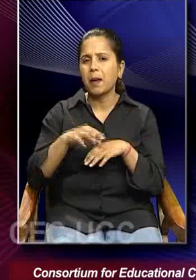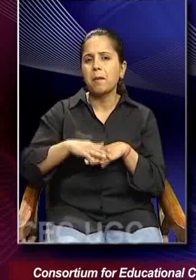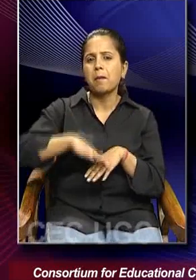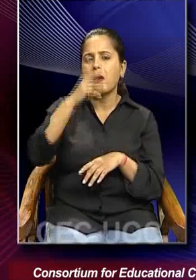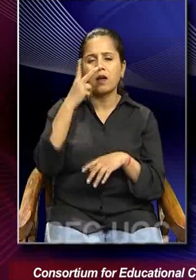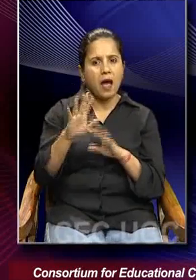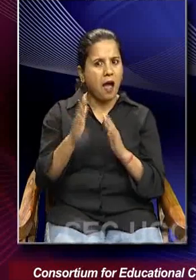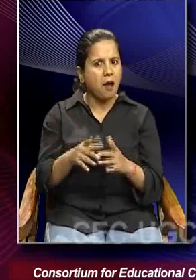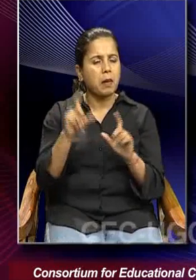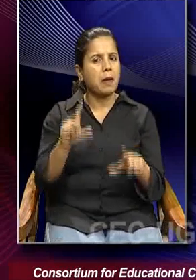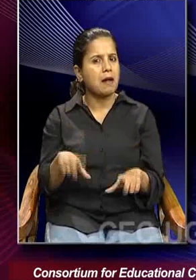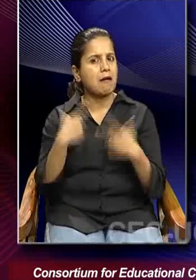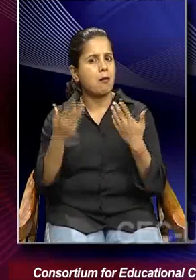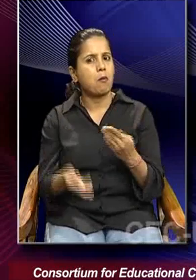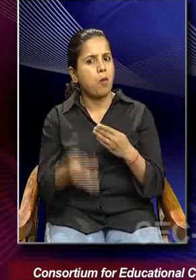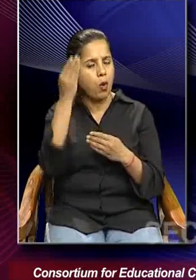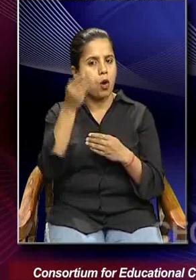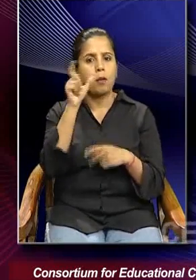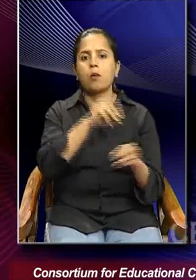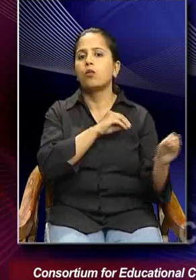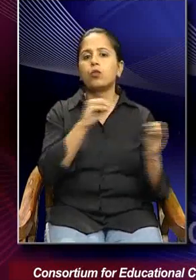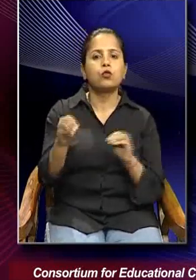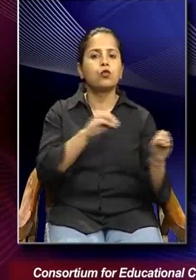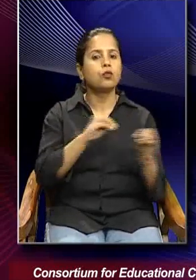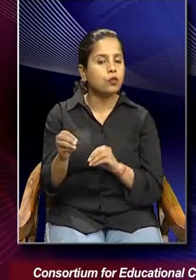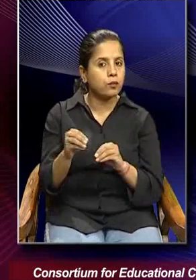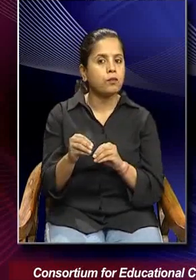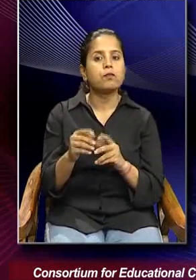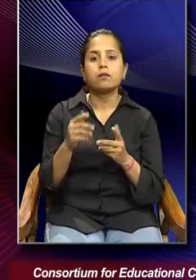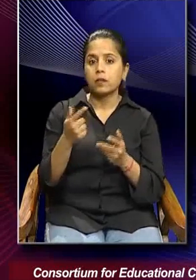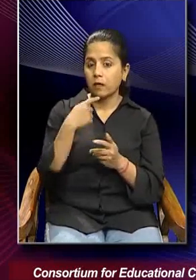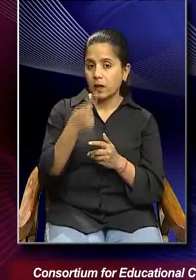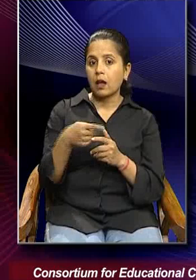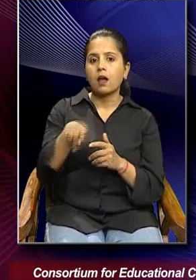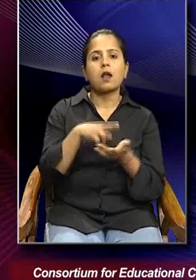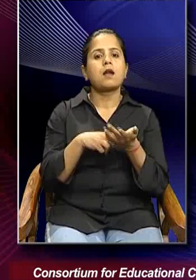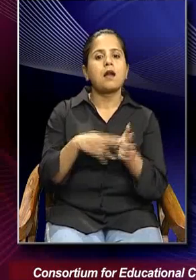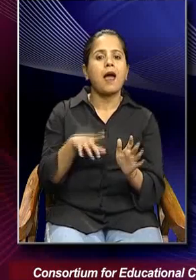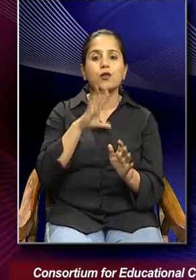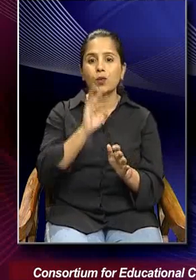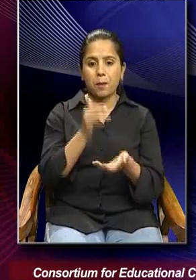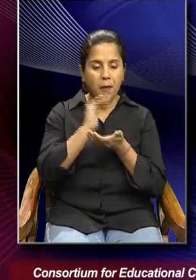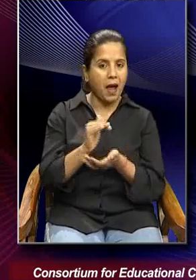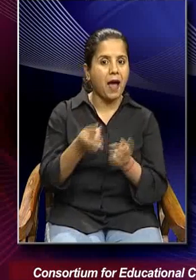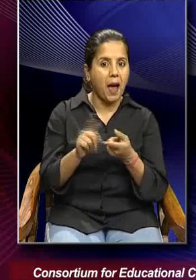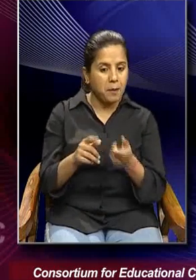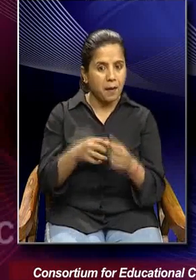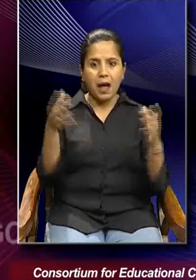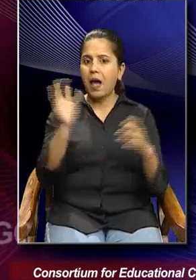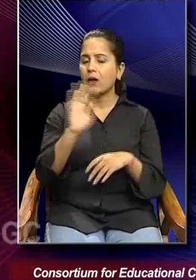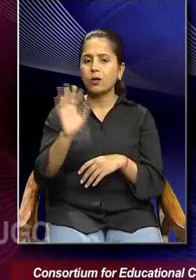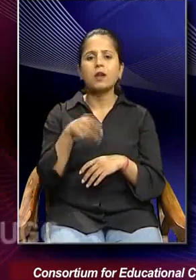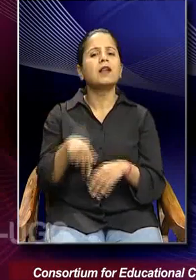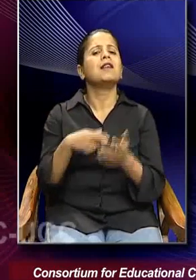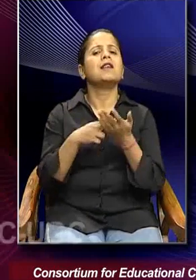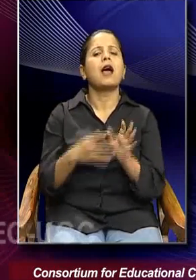the movement of people into the cities rather than due to natural increase of population. Of course, natural increase